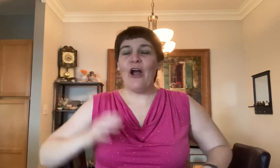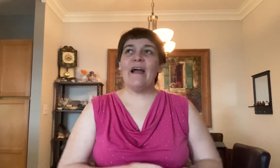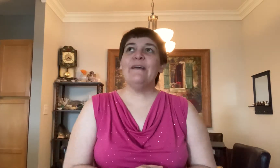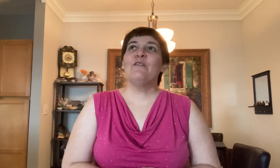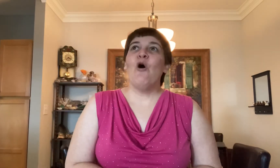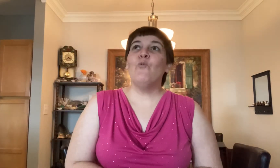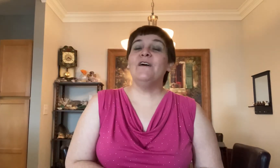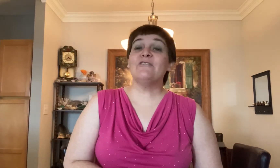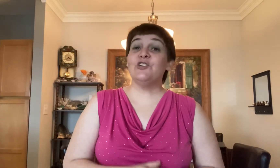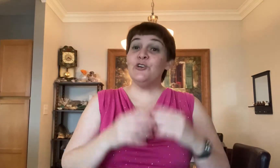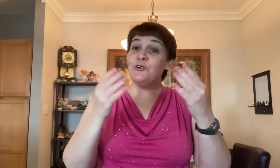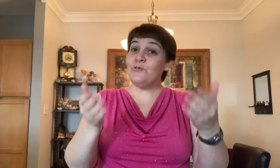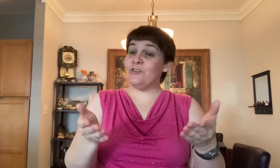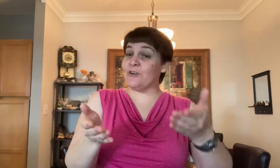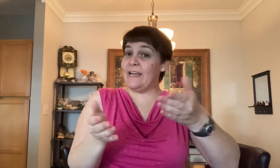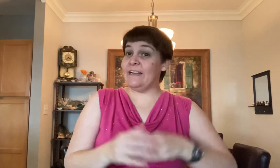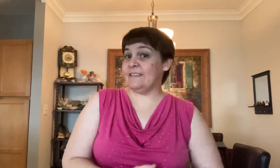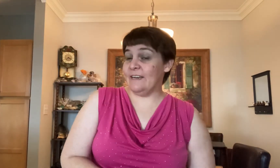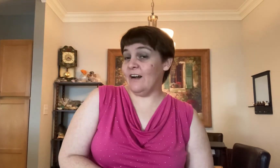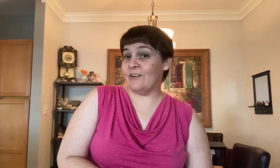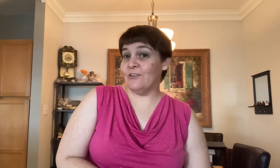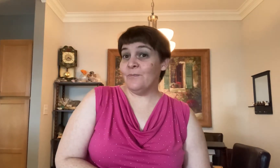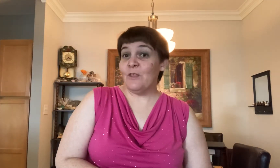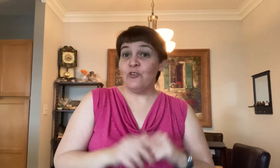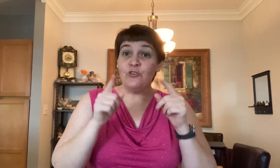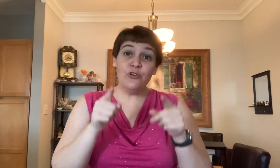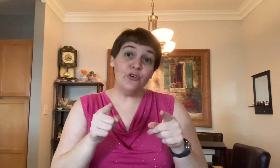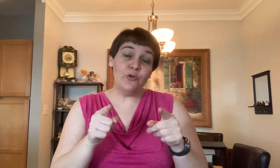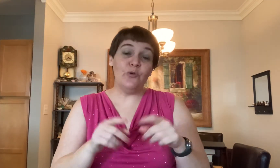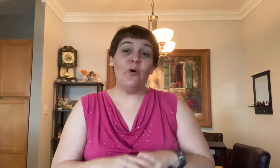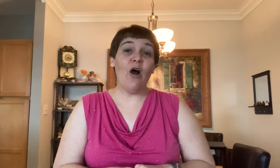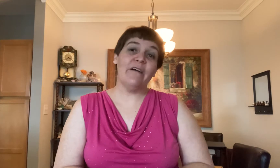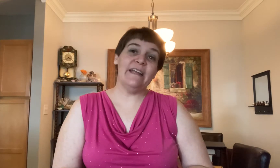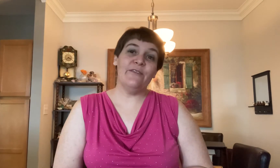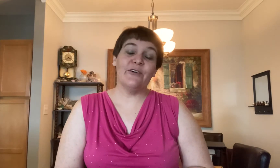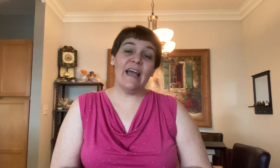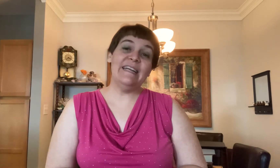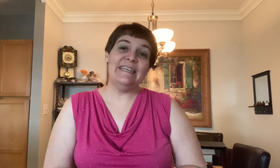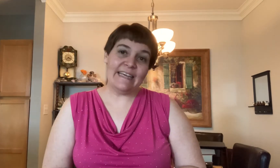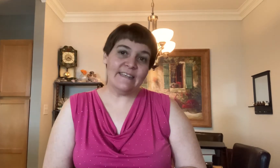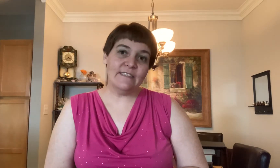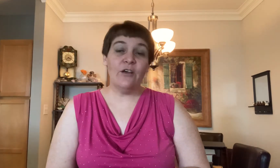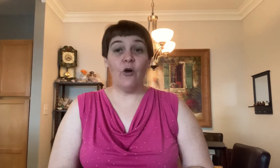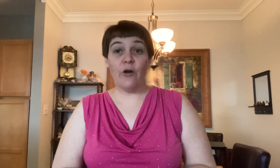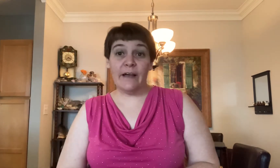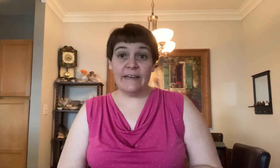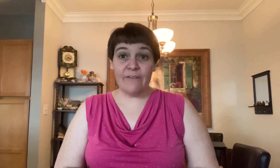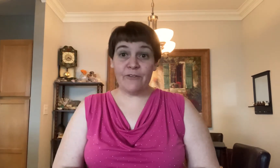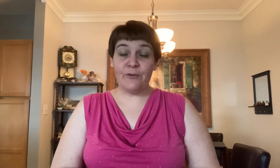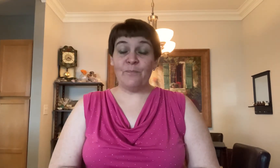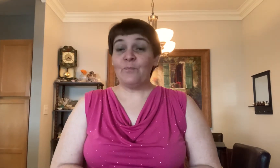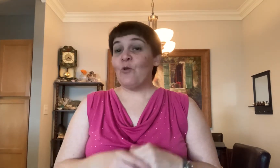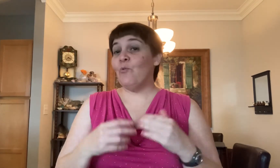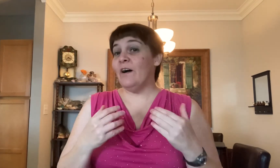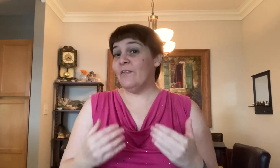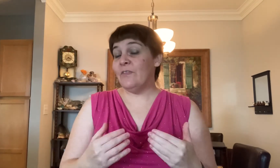right. Well, to your aunt and uncle, you are either a niece or a nephew. Well, the